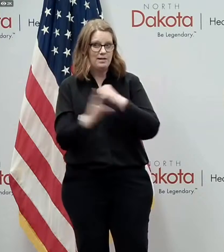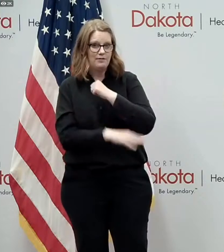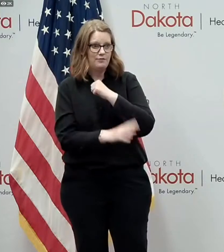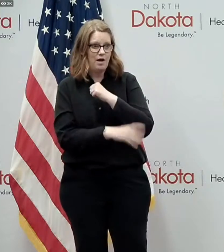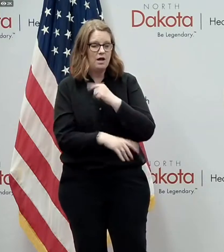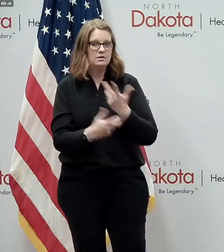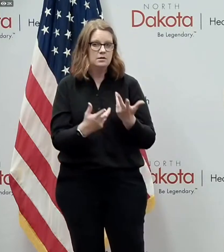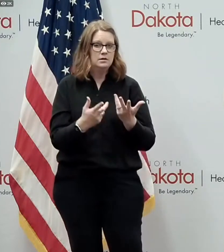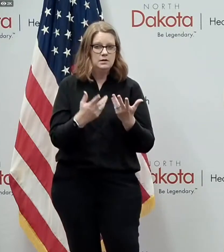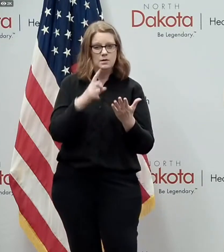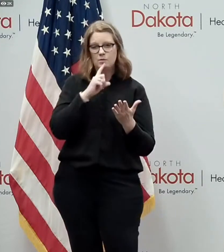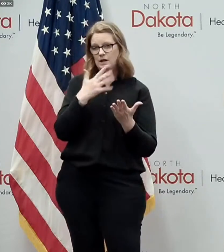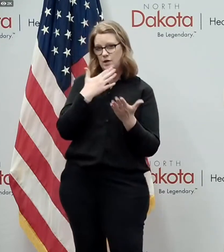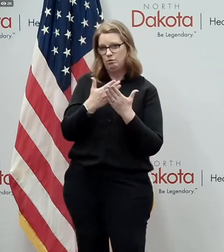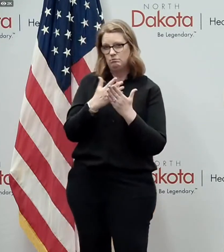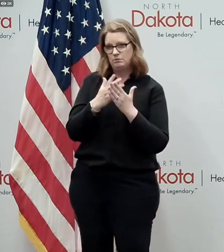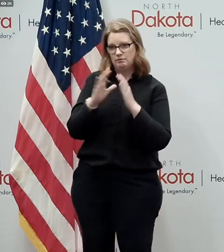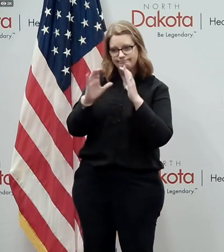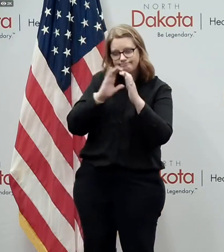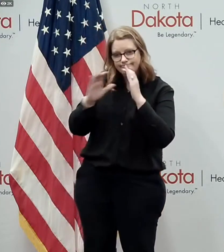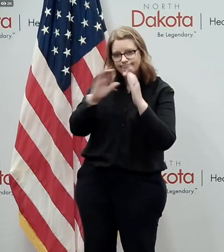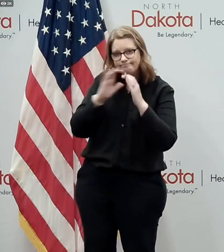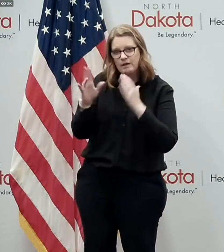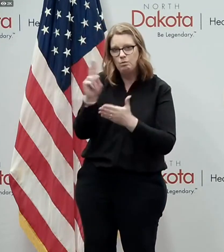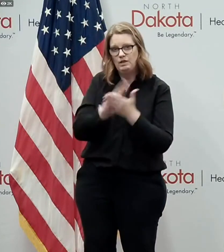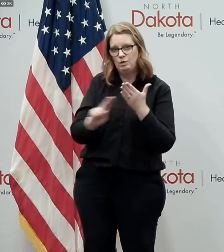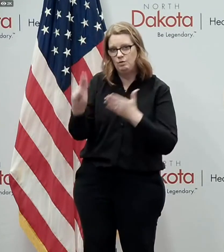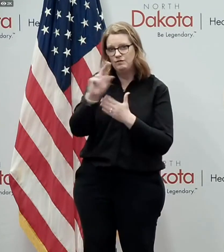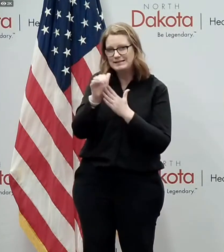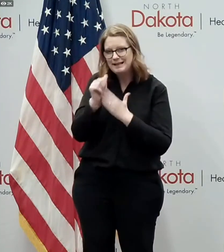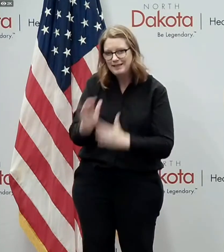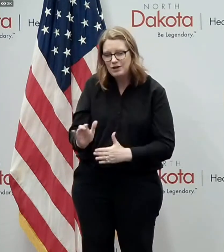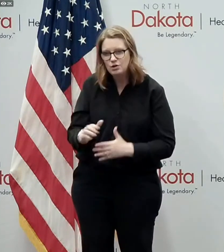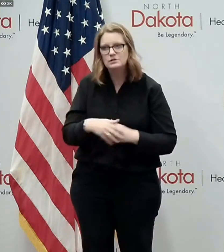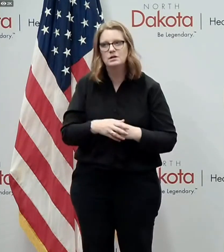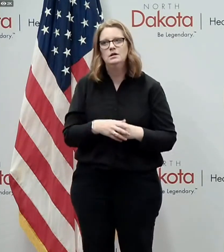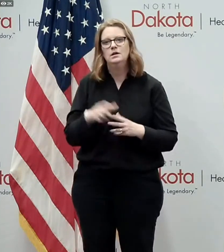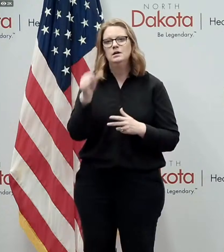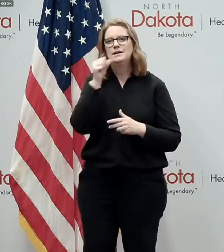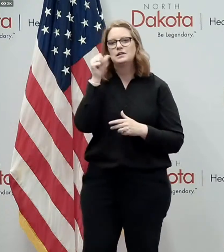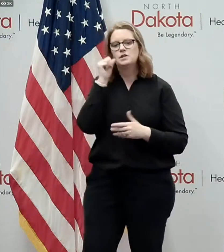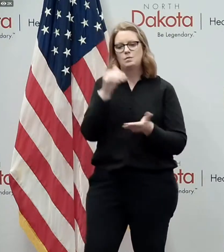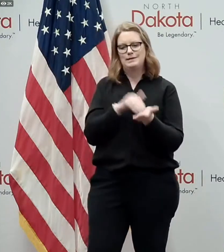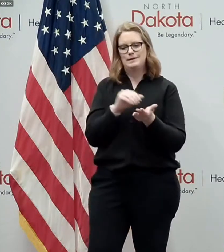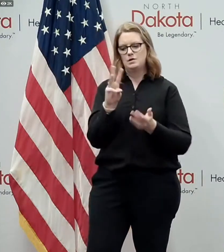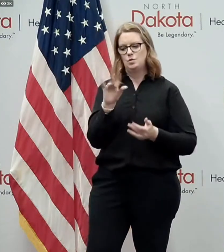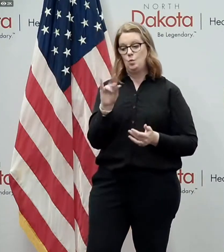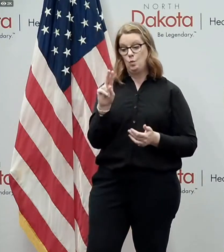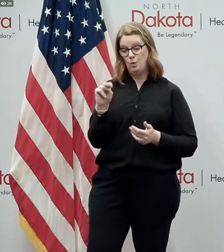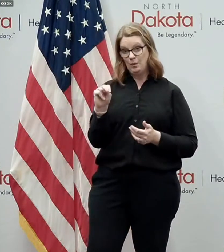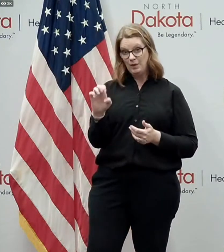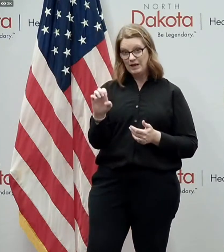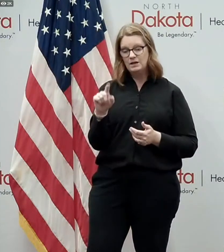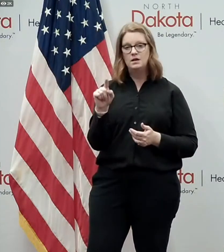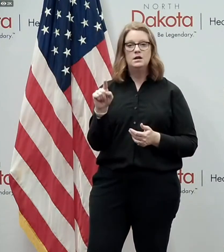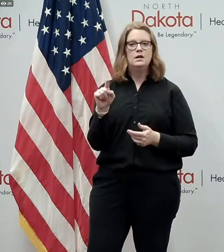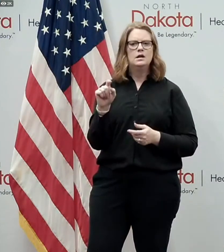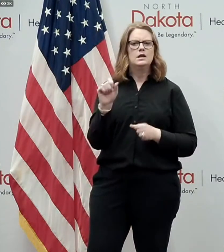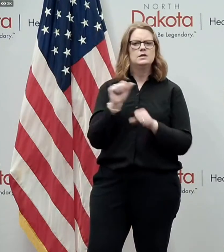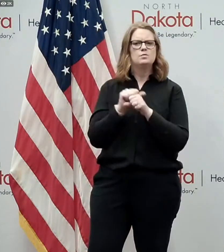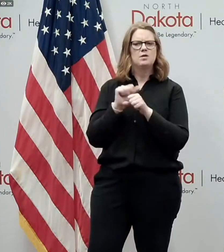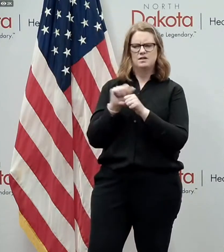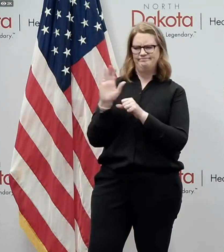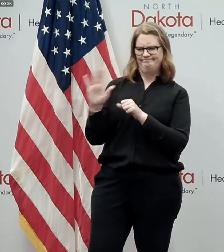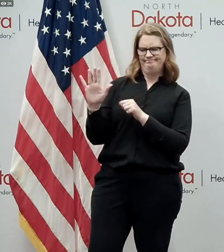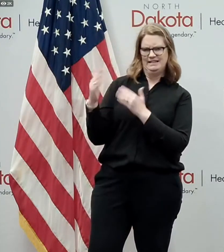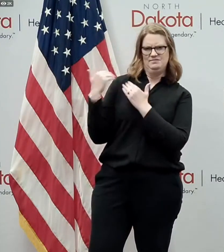good conversations with university leaders. Had a great call yesterday with Dr. Wynn, who's both working in this role